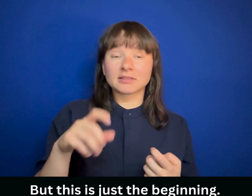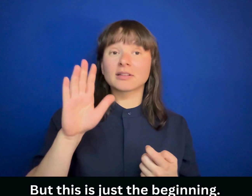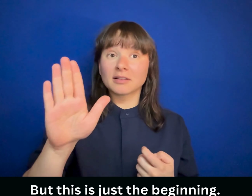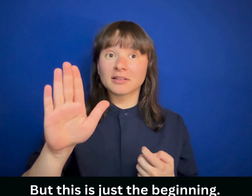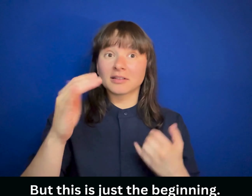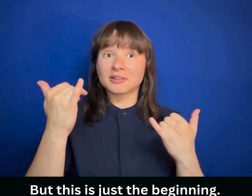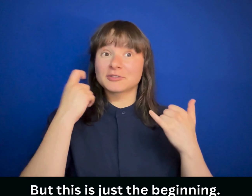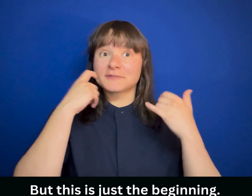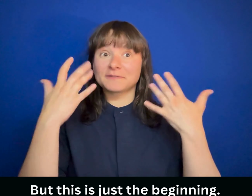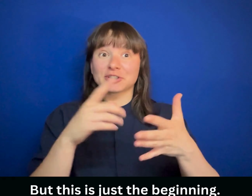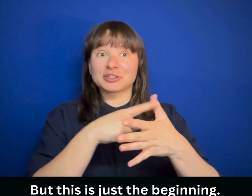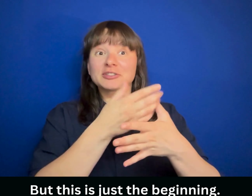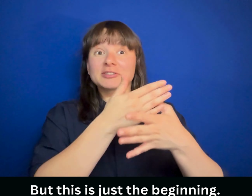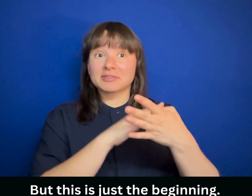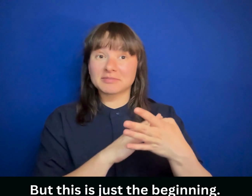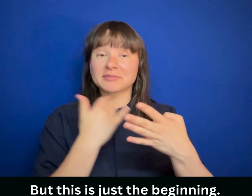But this is just the beginning.